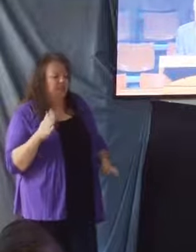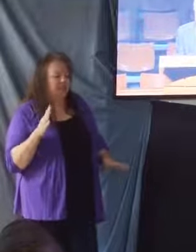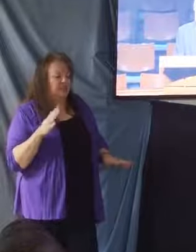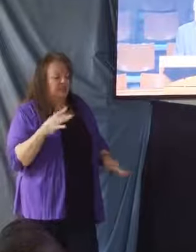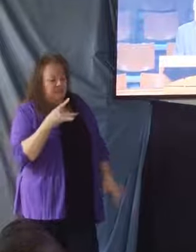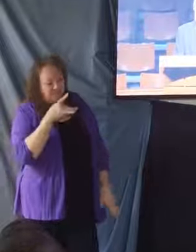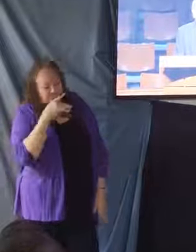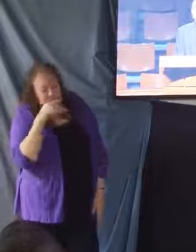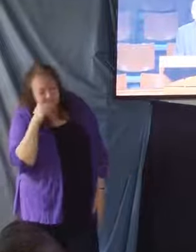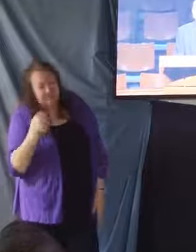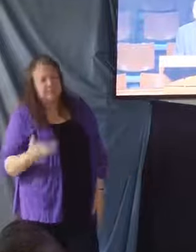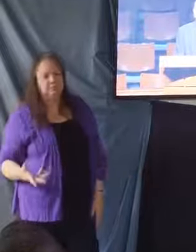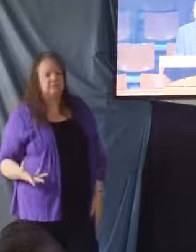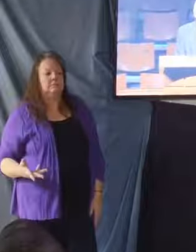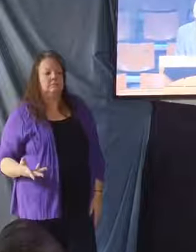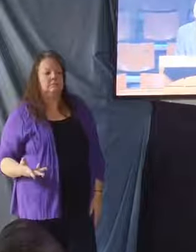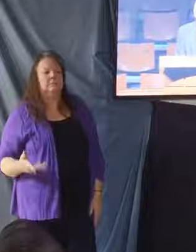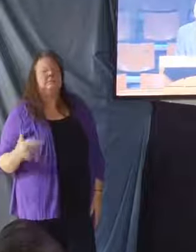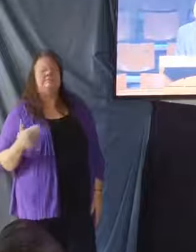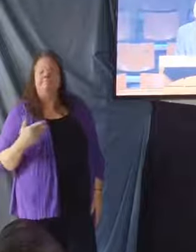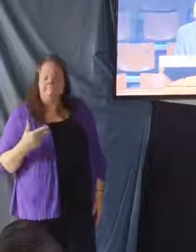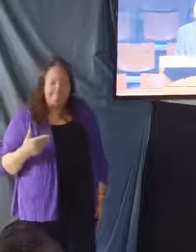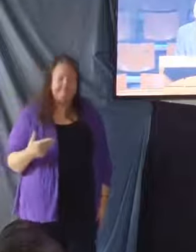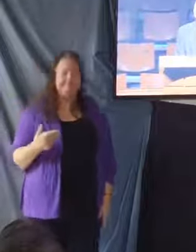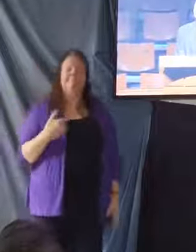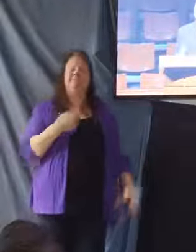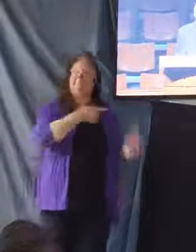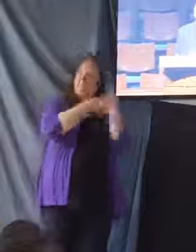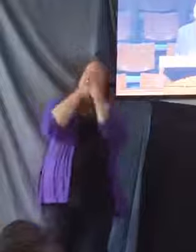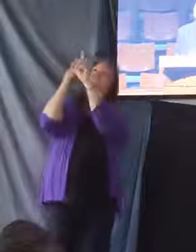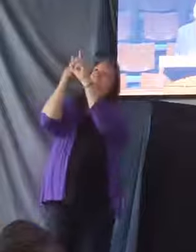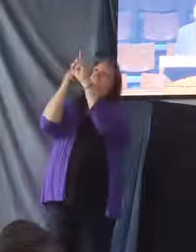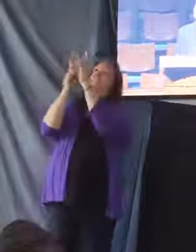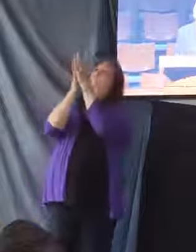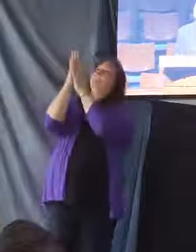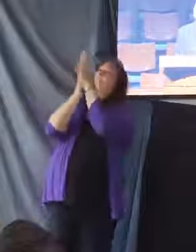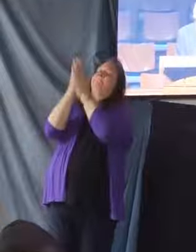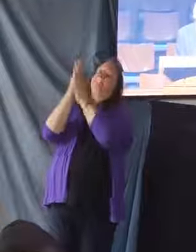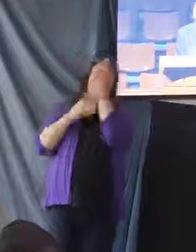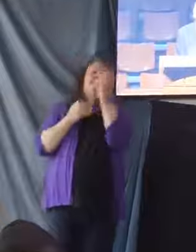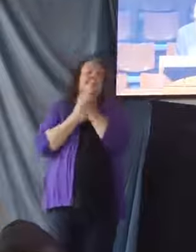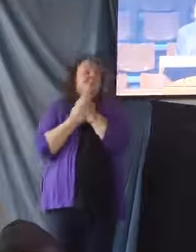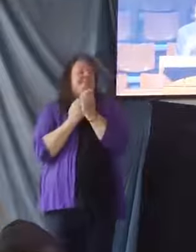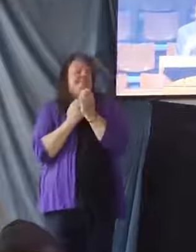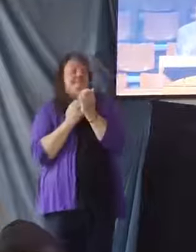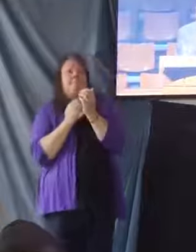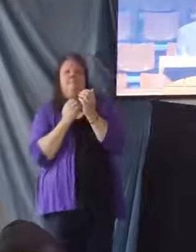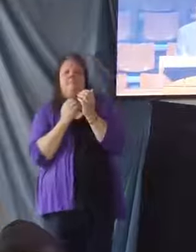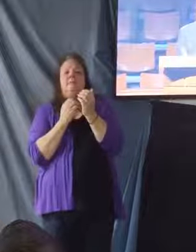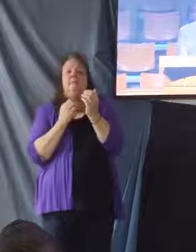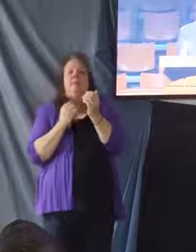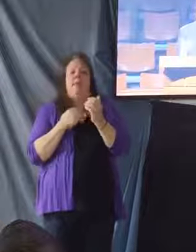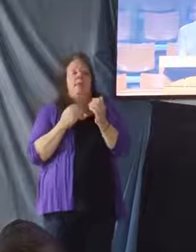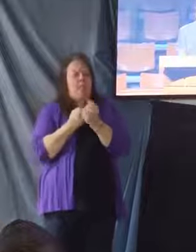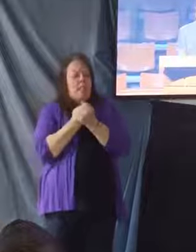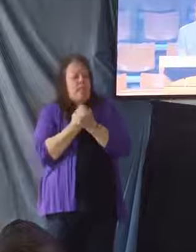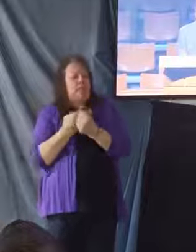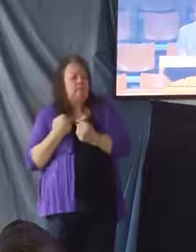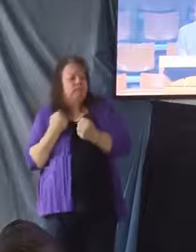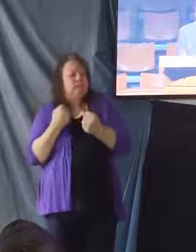tiresome. Then I need to renew, come back. I want to be zealous, passionate. My passion ought to grow,